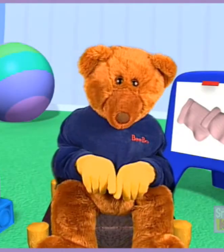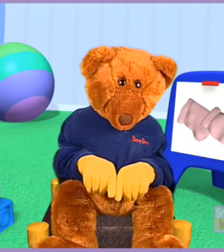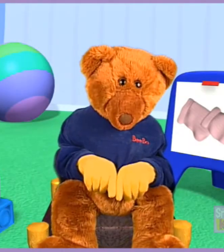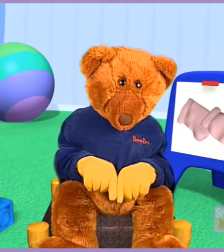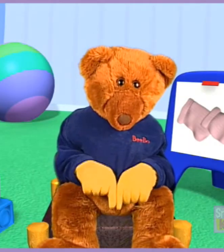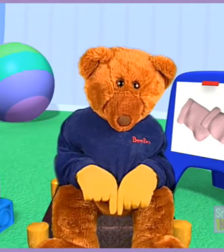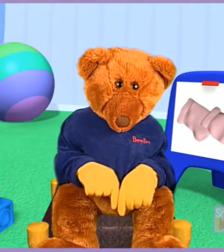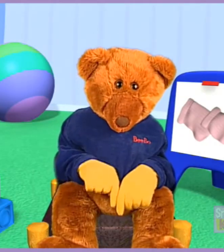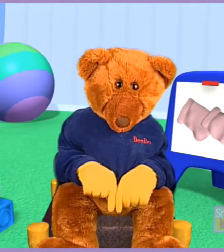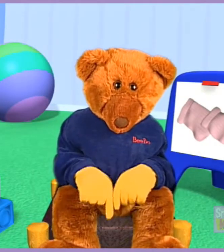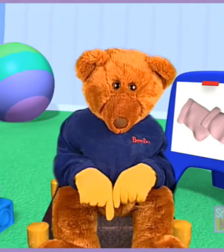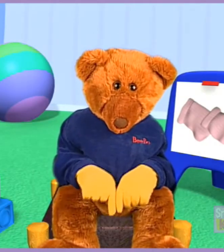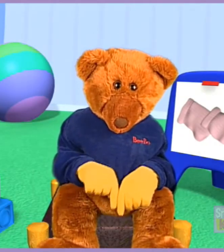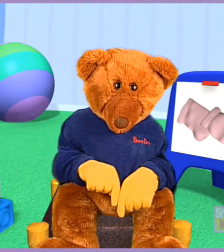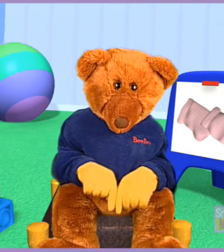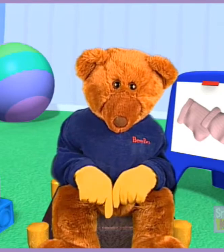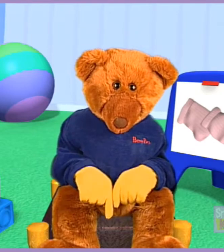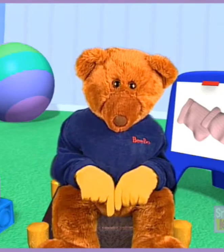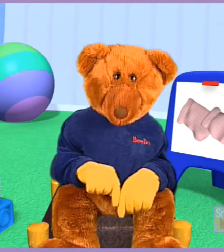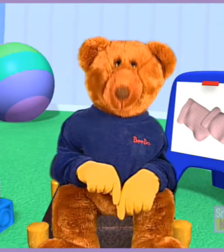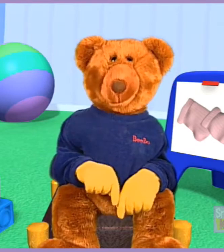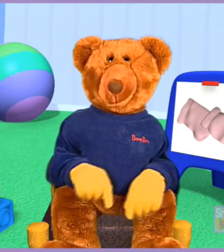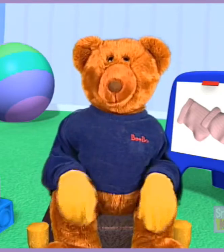This is the sign for socks.